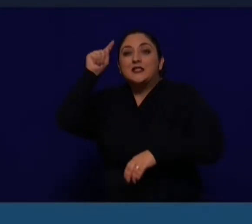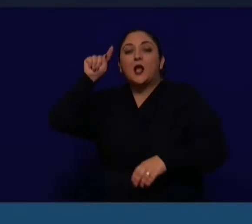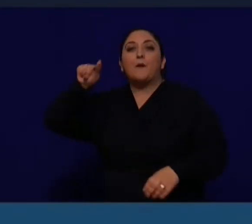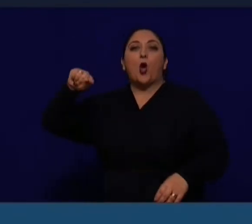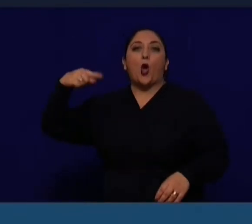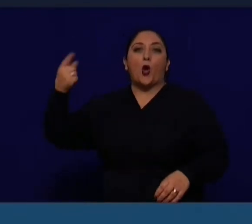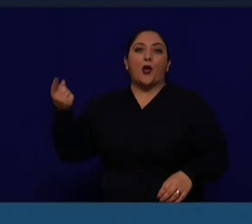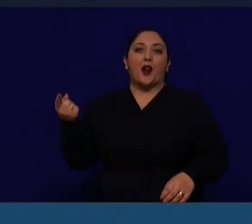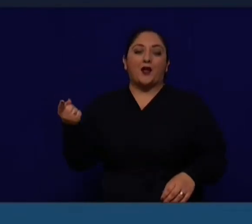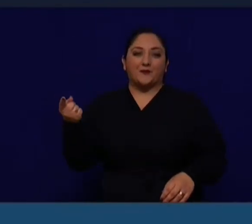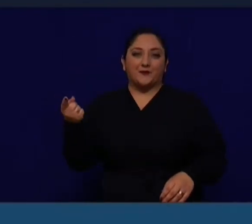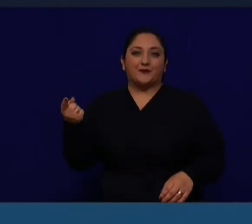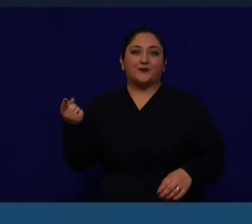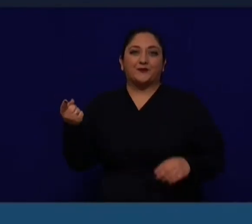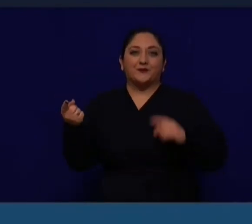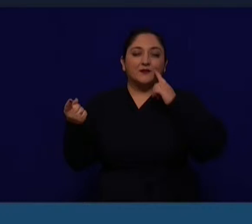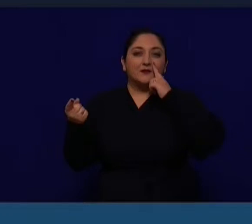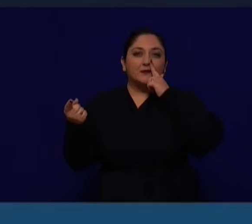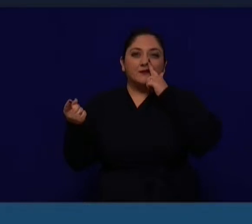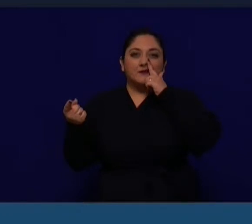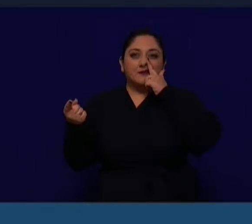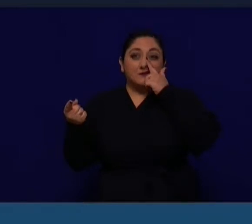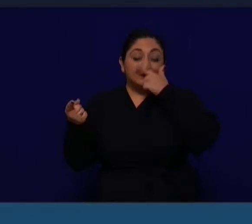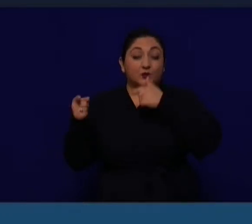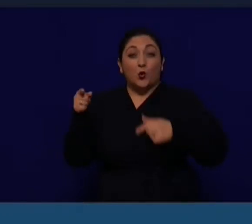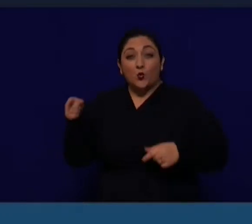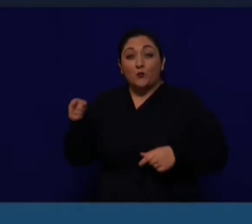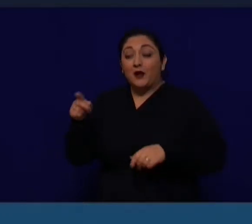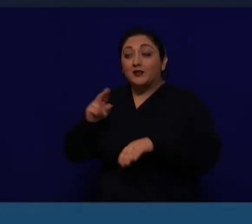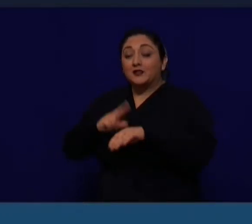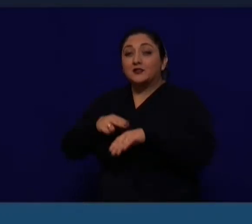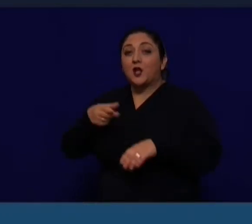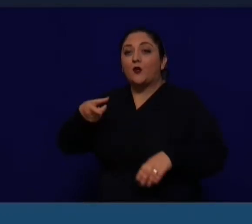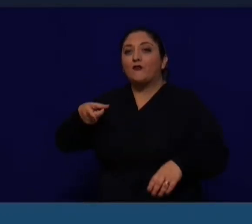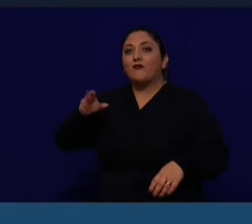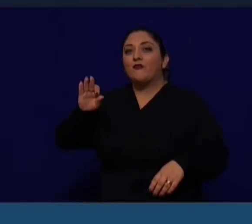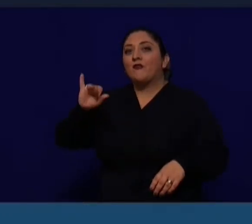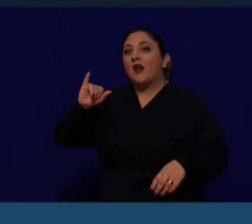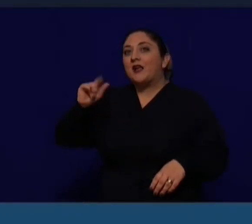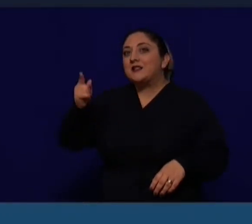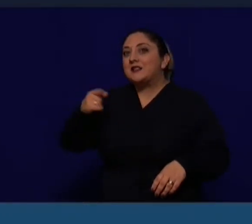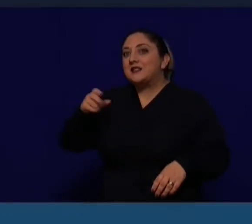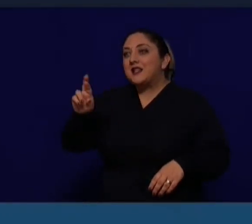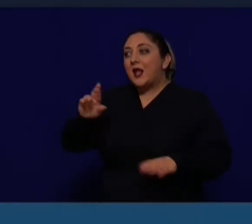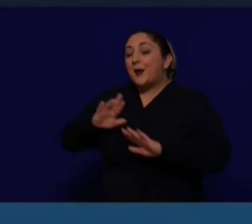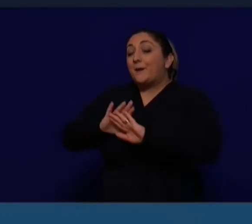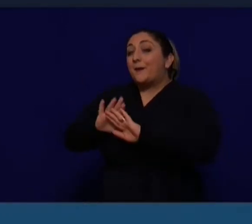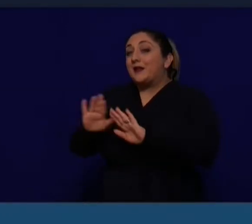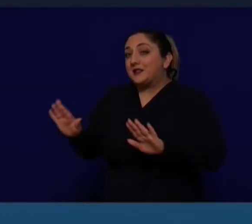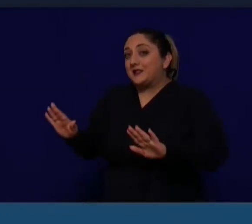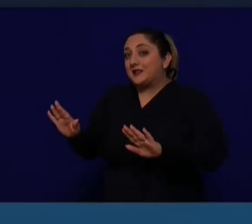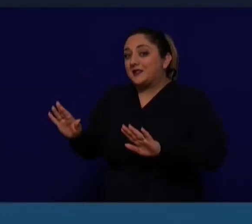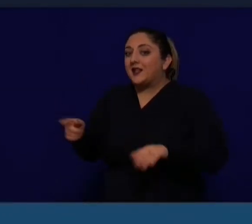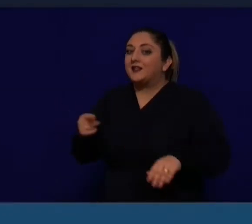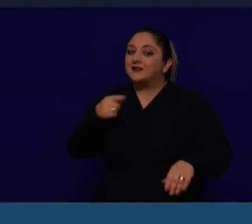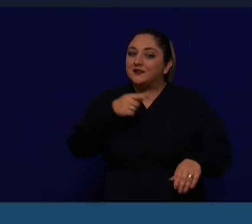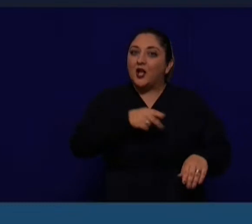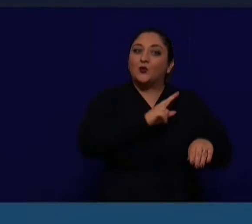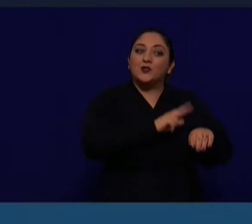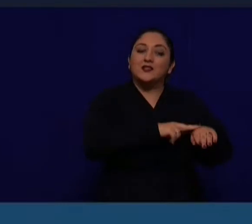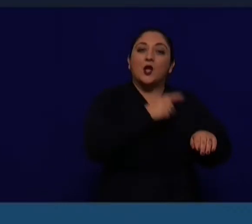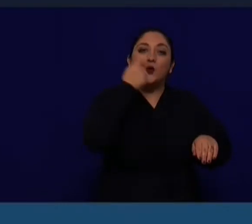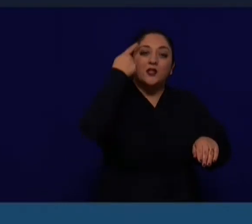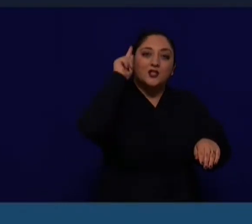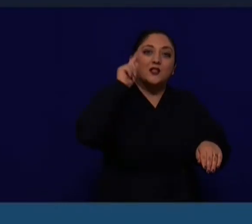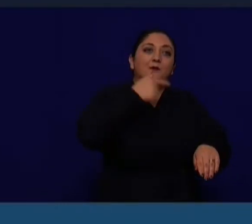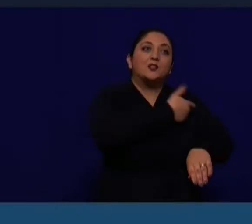il-fuq minn 70 sena jistgħu jieħdu biss il-Pfizer vaccine u dawk li huma inqas minn 70 sena jkunu jistgħu jieħdu l-AstraZeneca. Allura hemmhekk